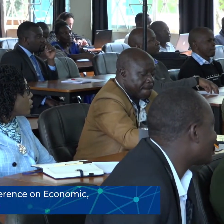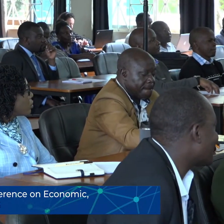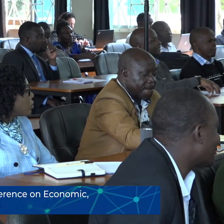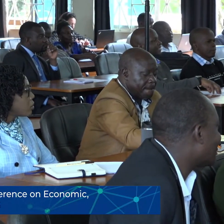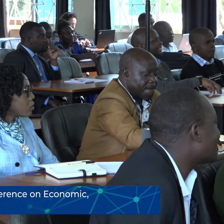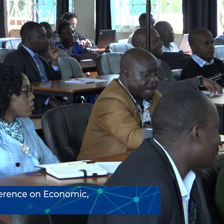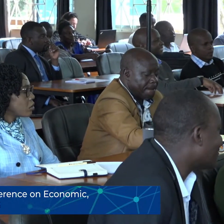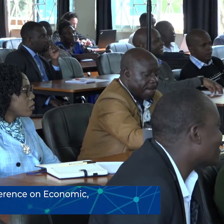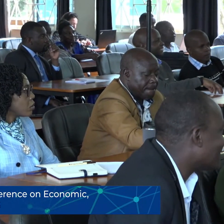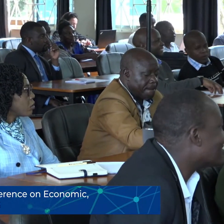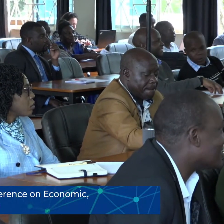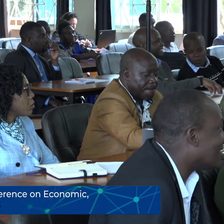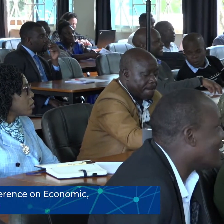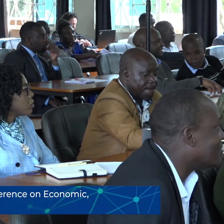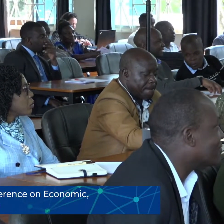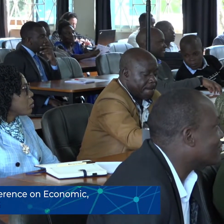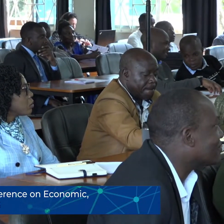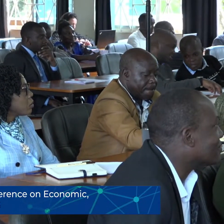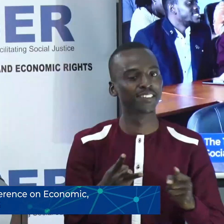graduate. Good.